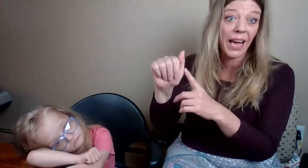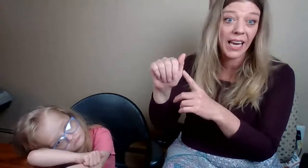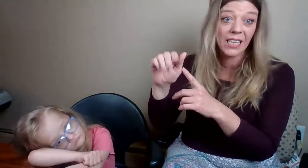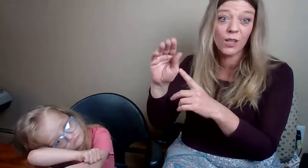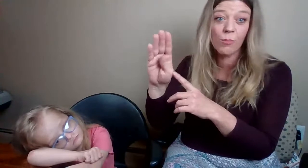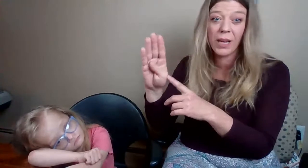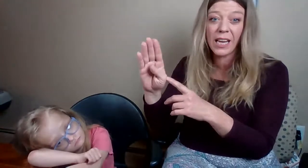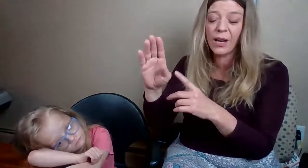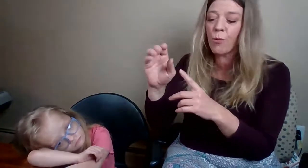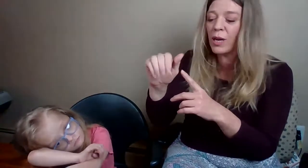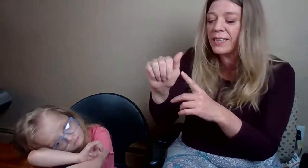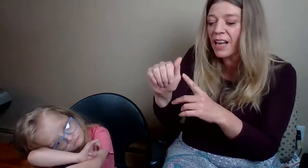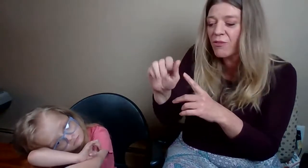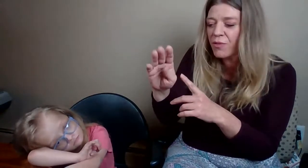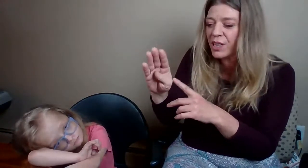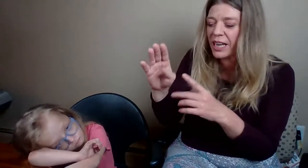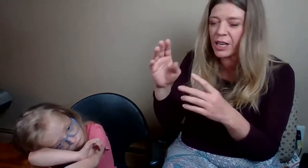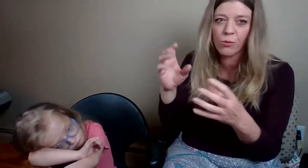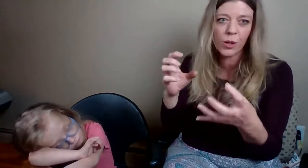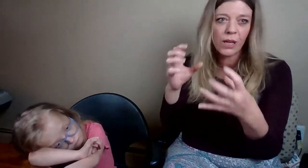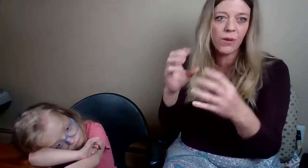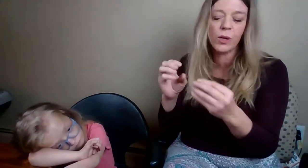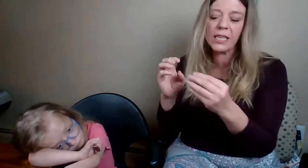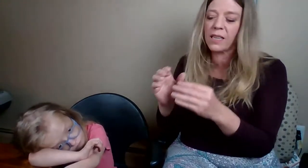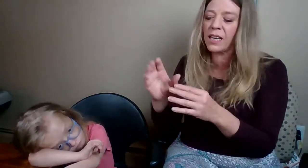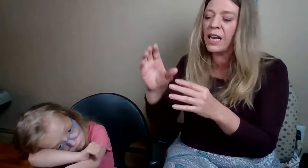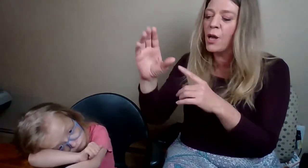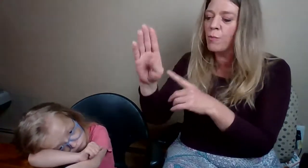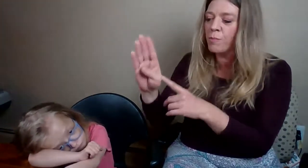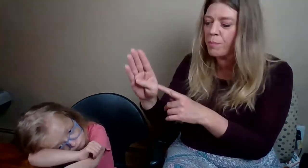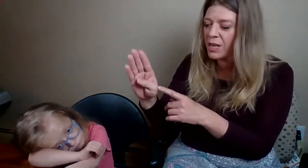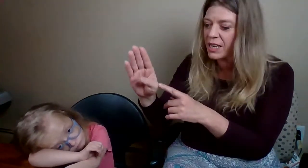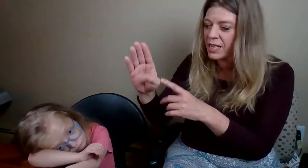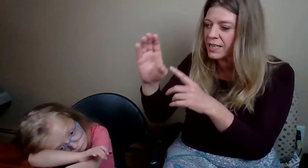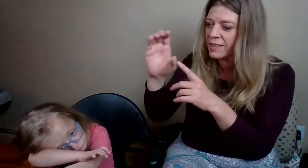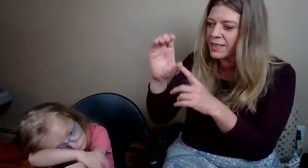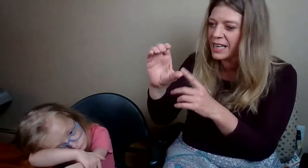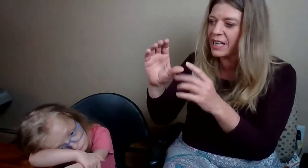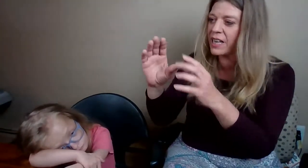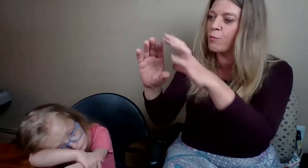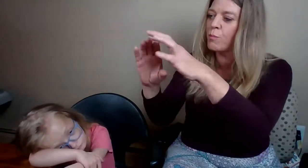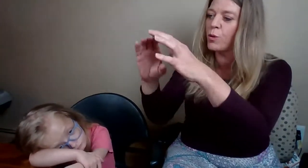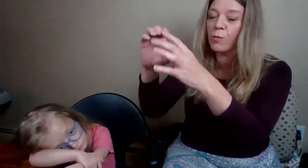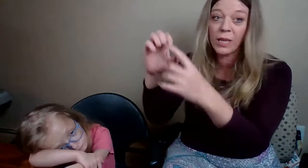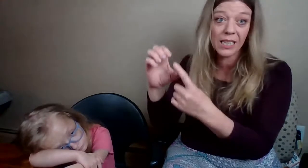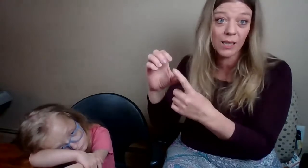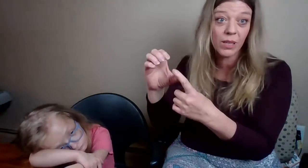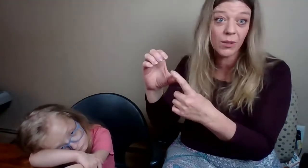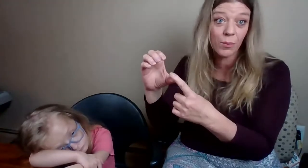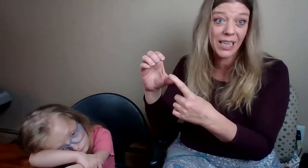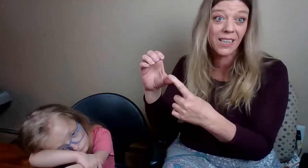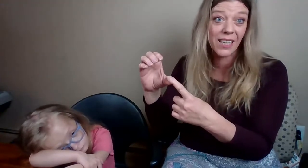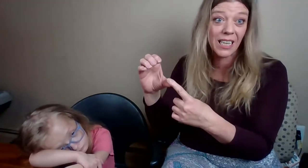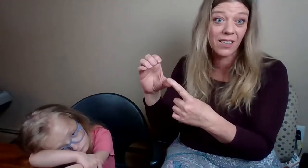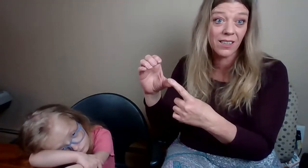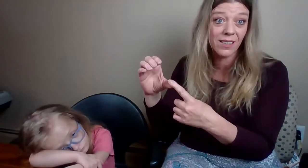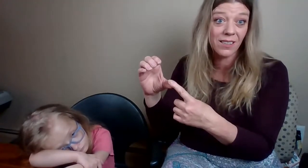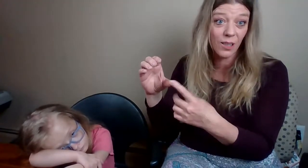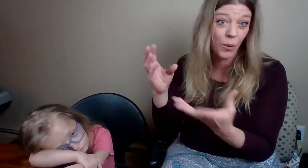A to B, and what does that feel like? And really focus on B to C and the movement in between the letters.